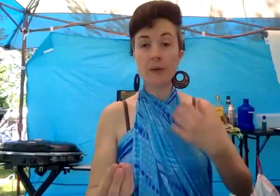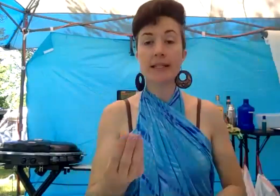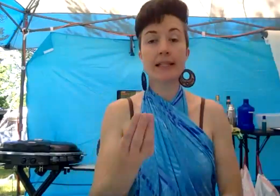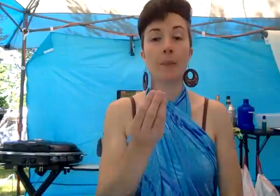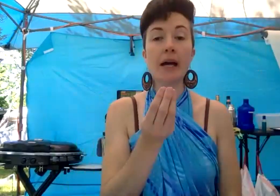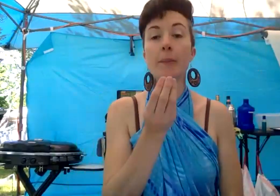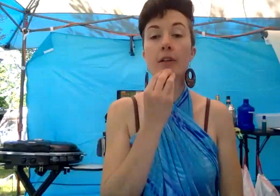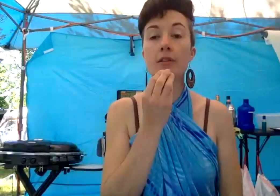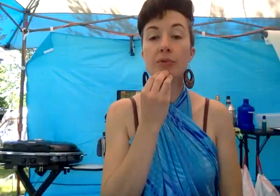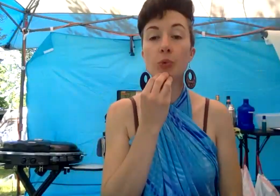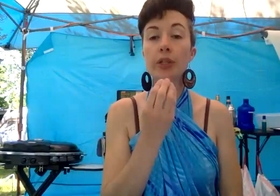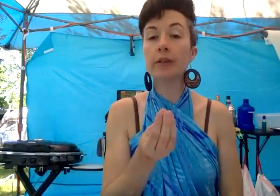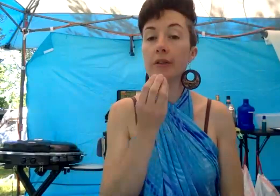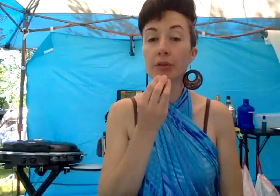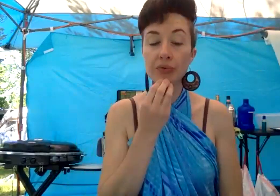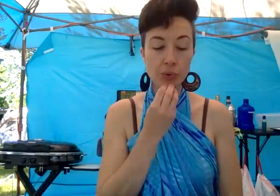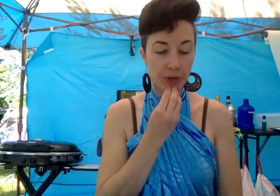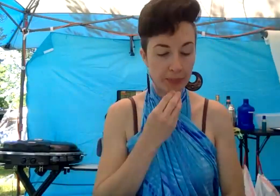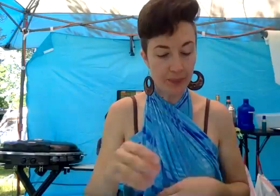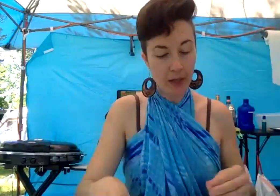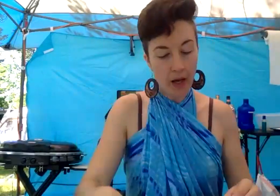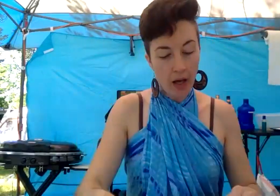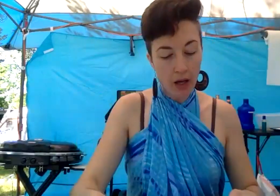is a tap tap, food, food.